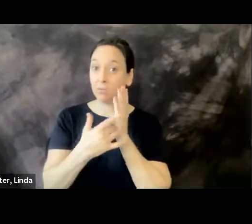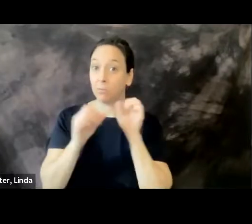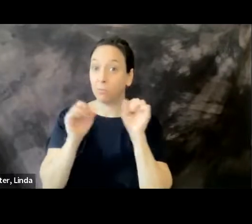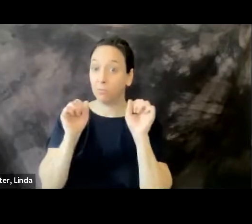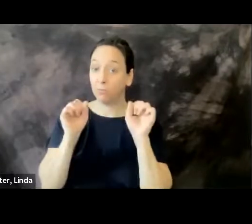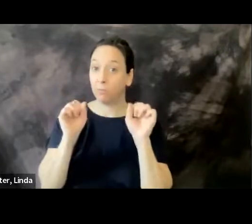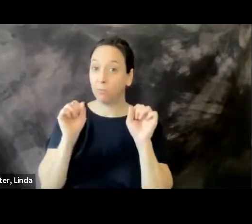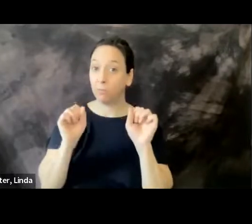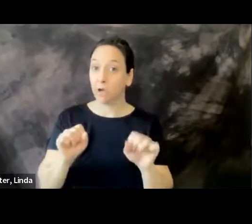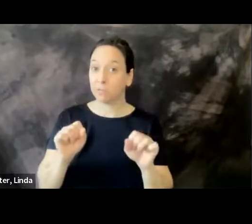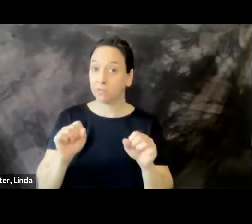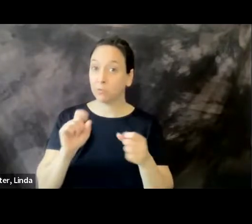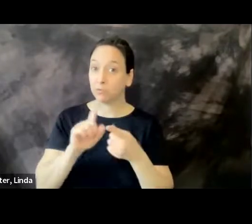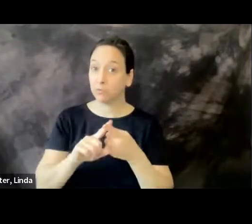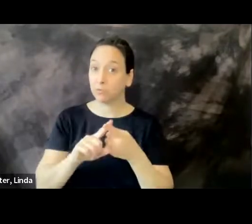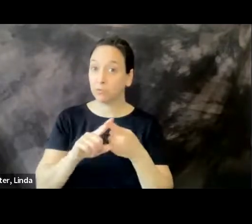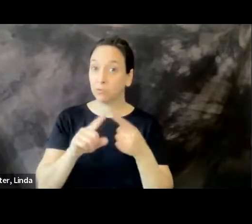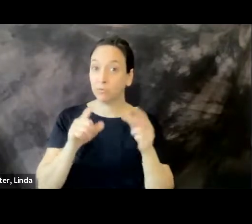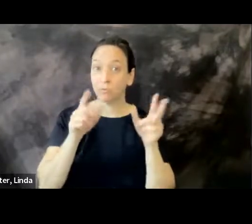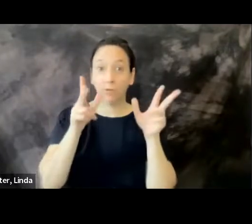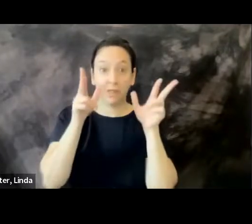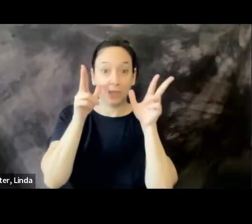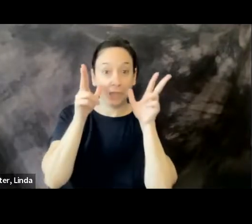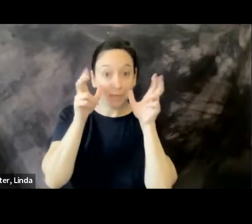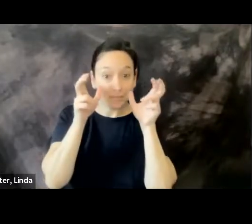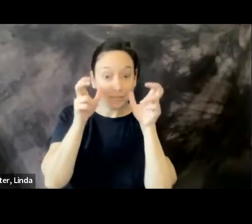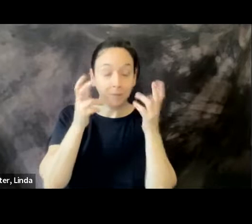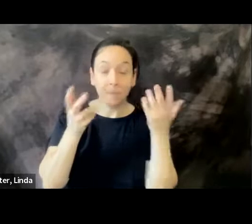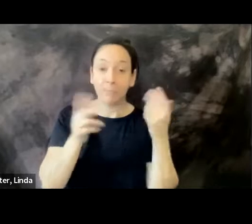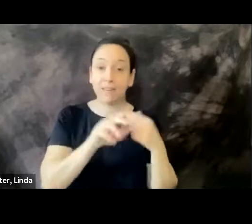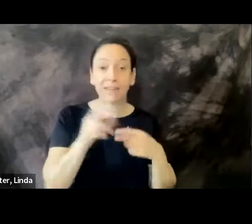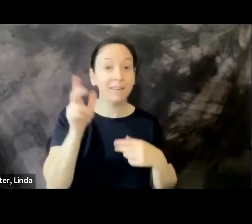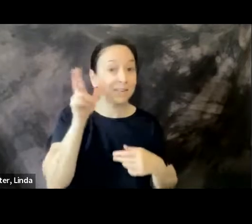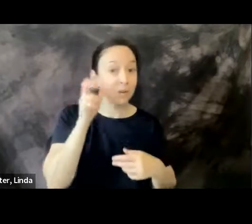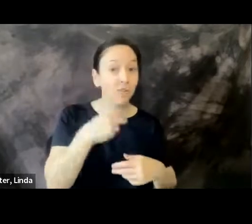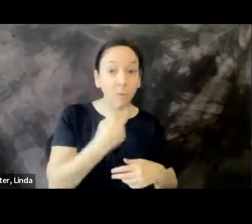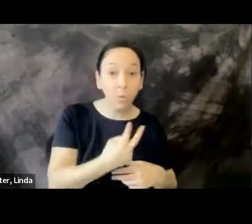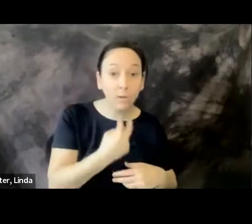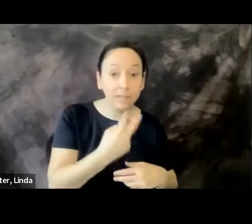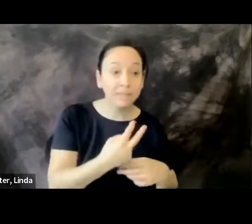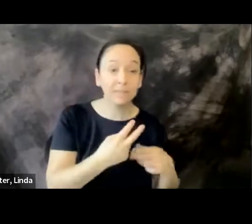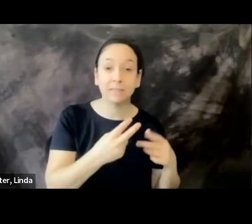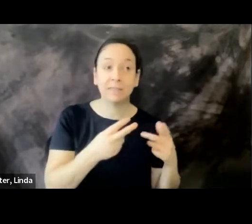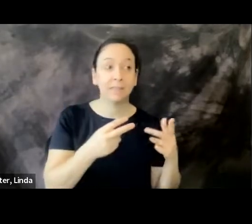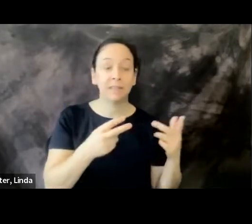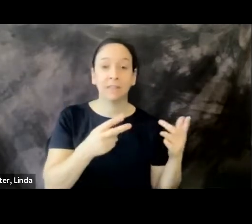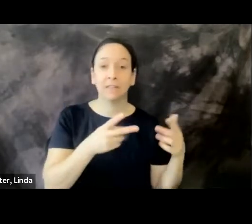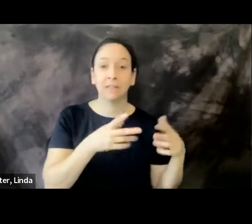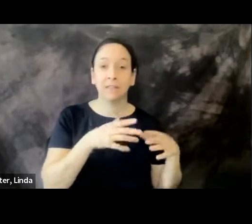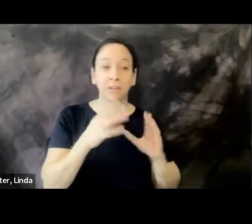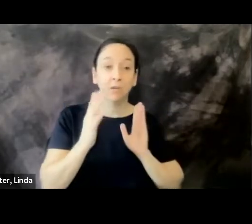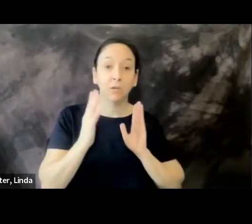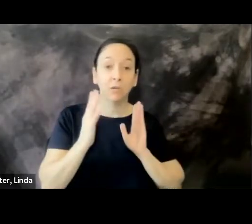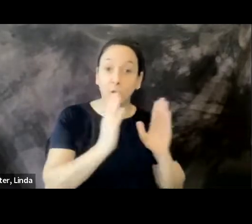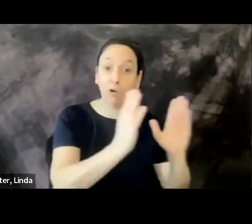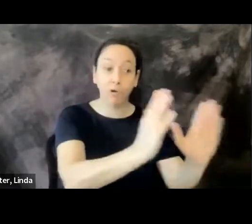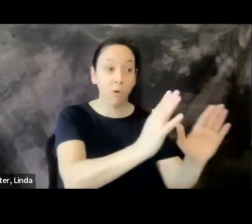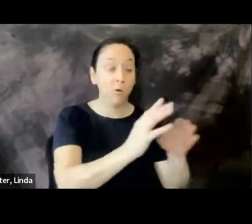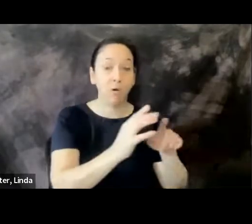to automatic recordings of students' voices or to noises in corridors through technologies that purport